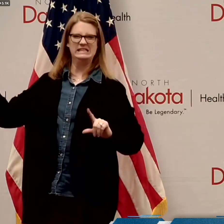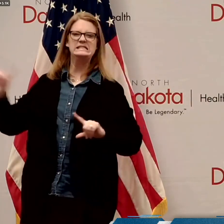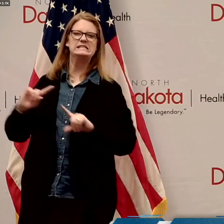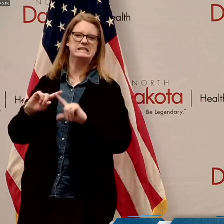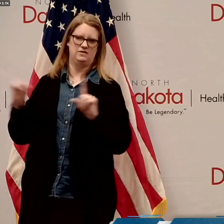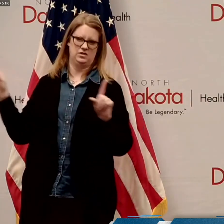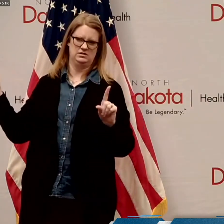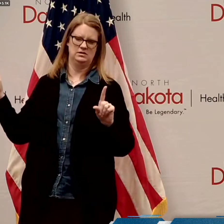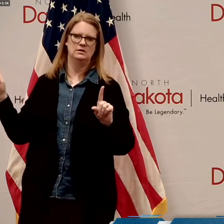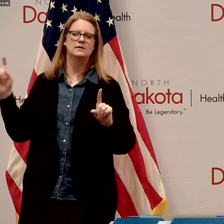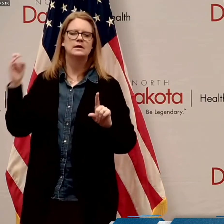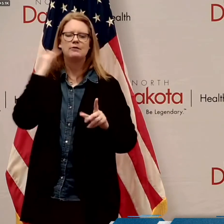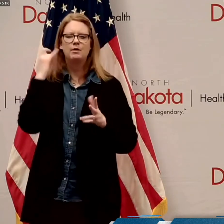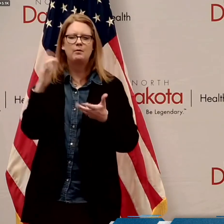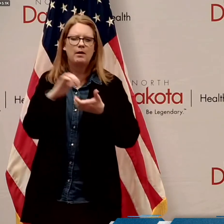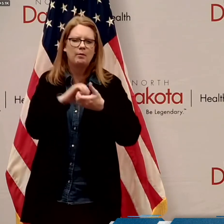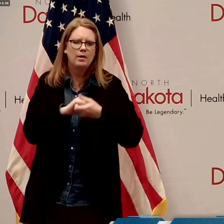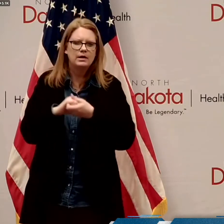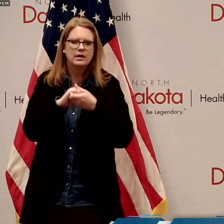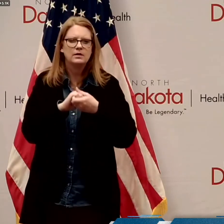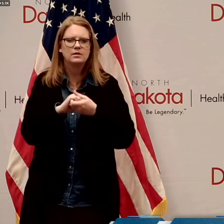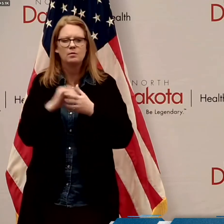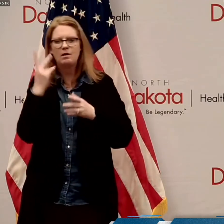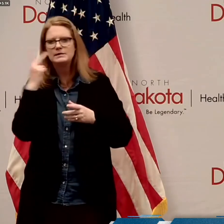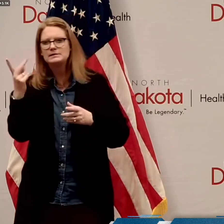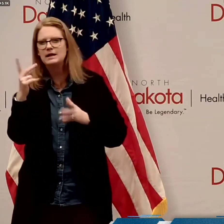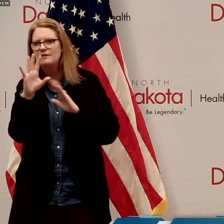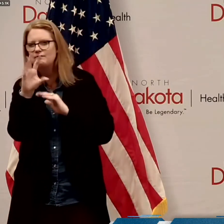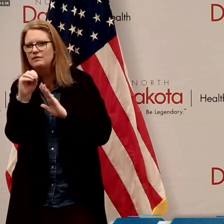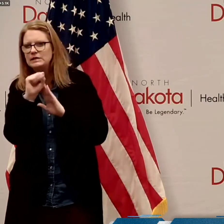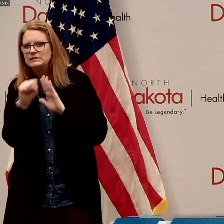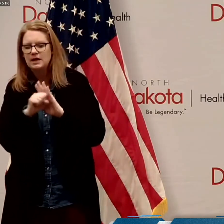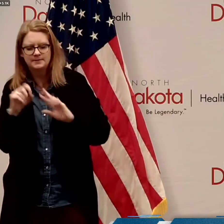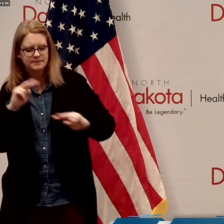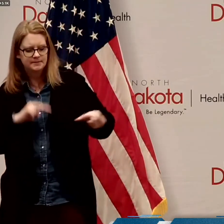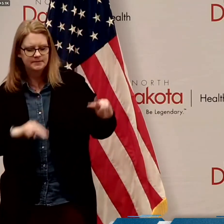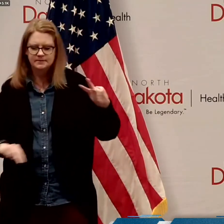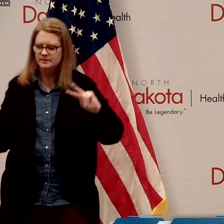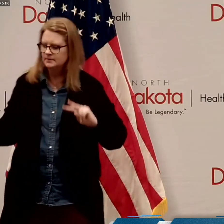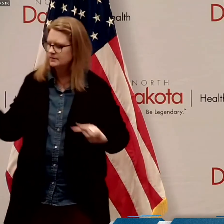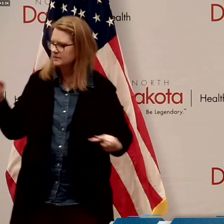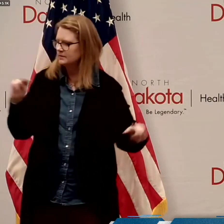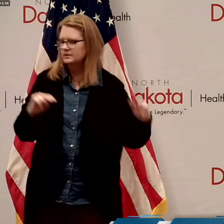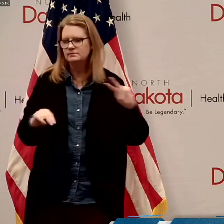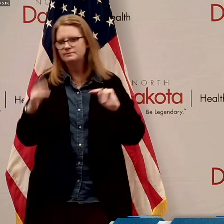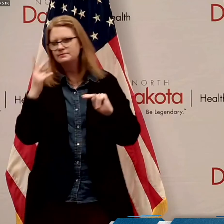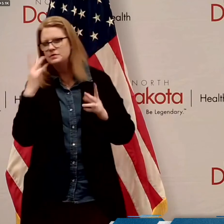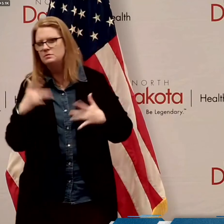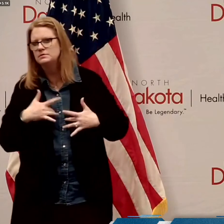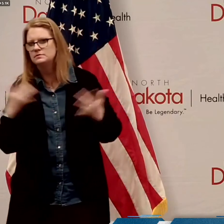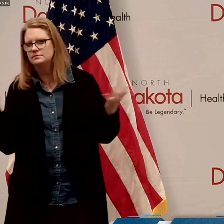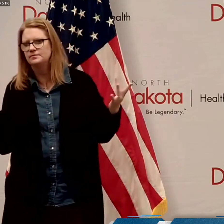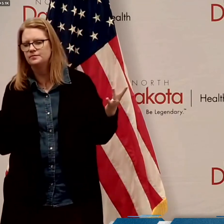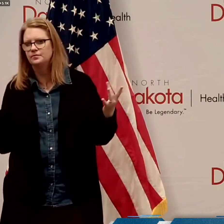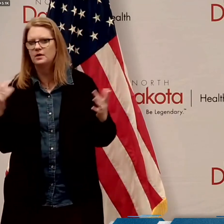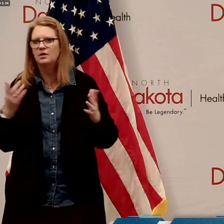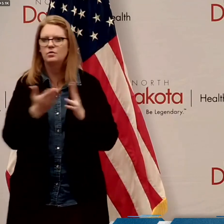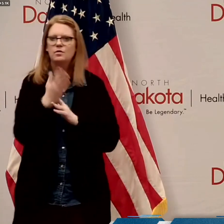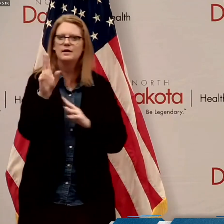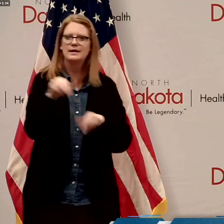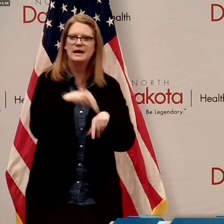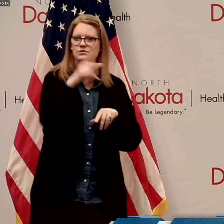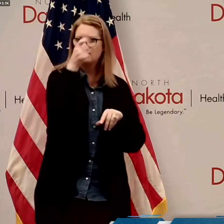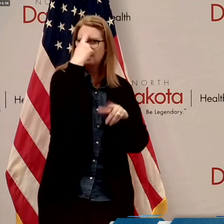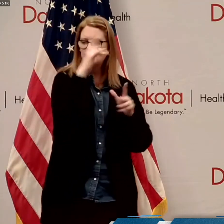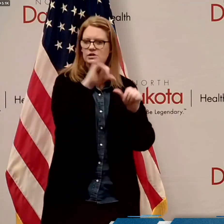collaborate and partner, we want to learn from all 50 states. Our team, through the National Governors Association and through the